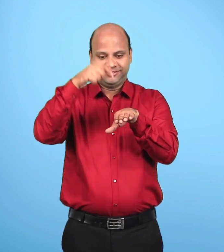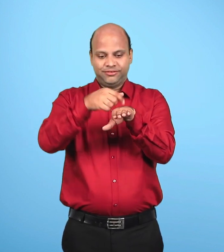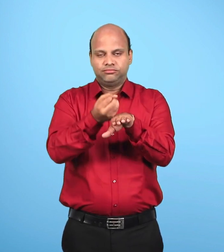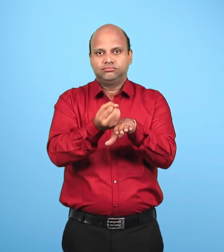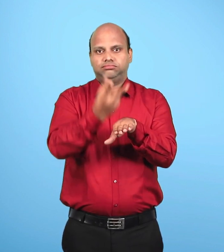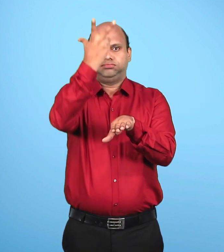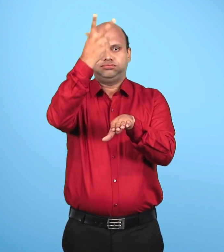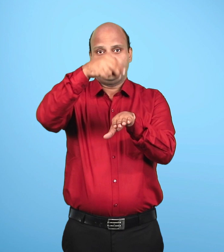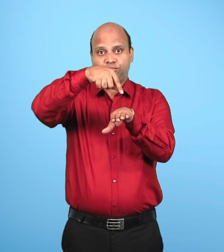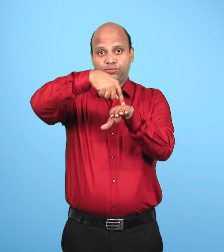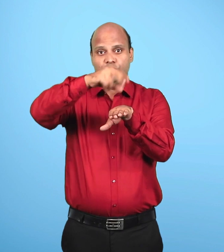upper parts of their heads.